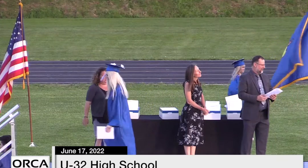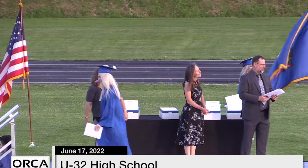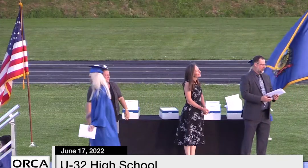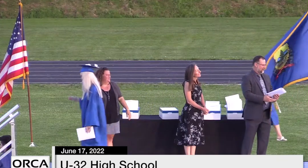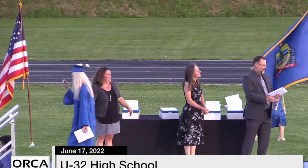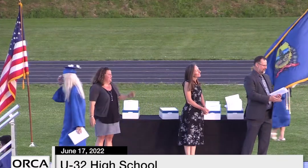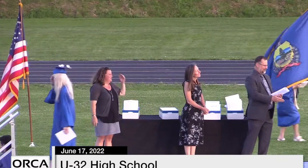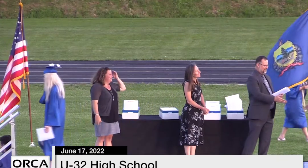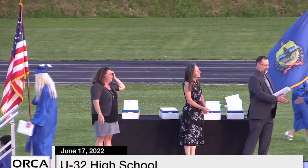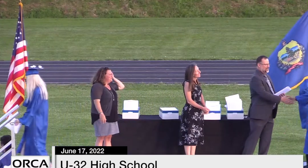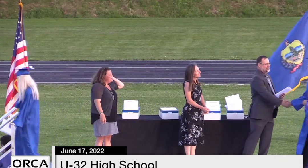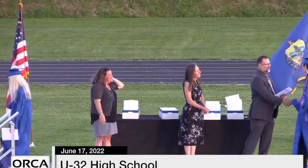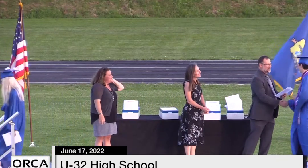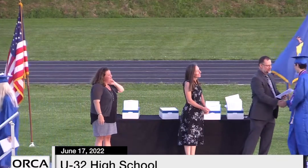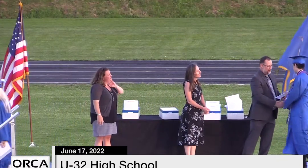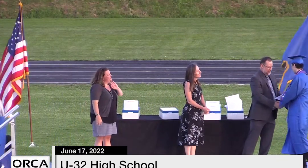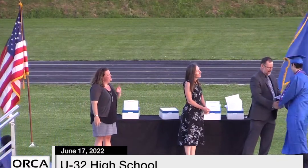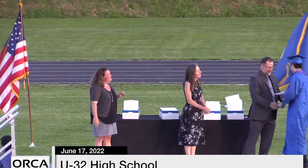Zevi Schwartz.